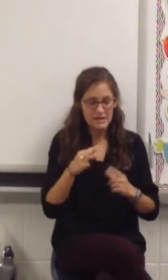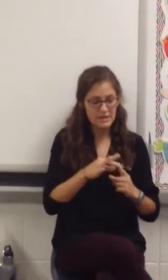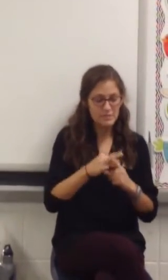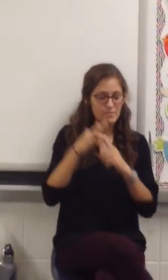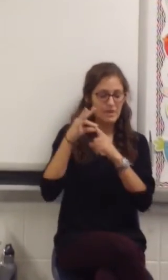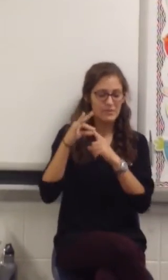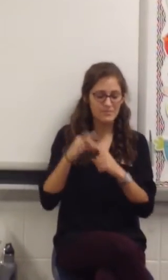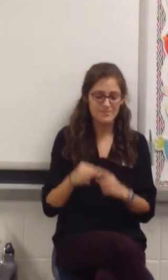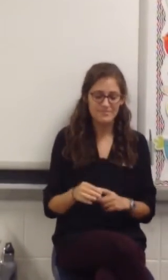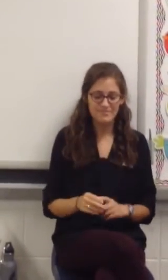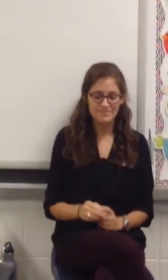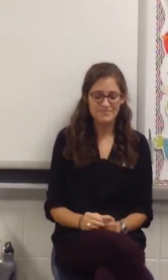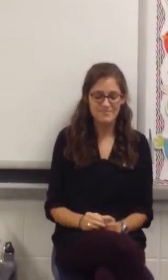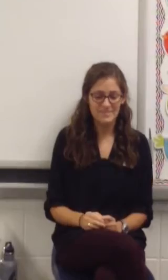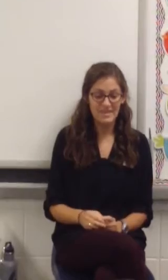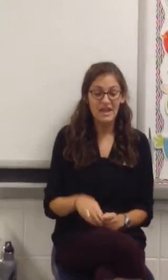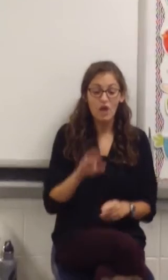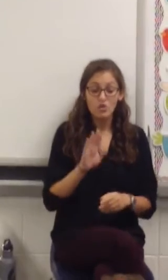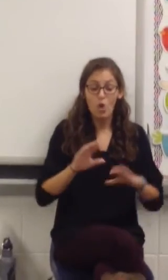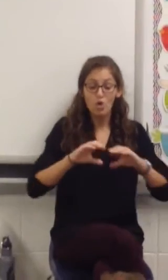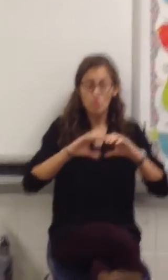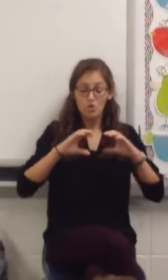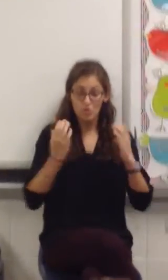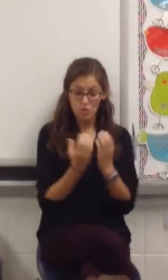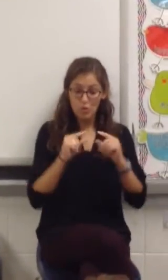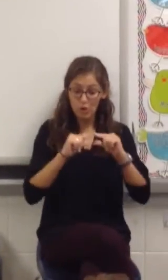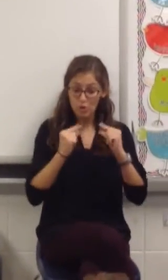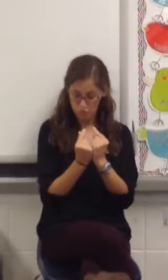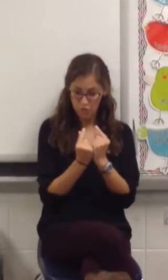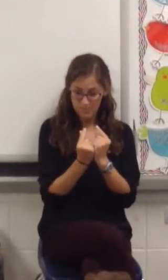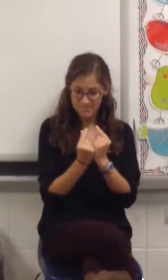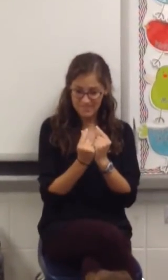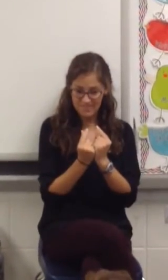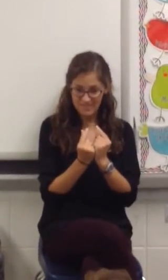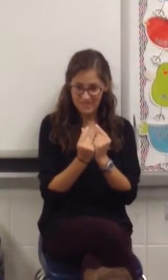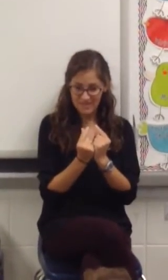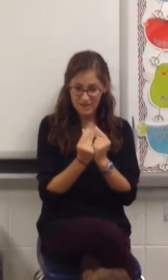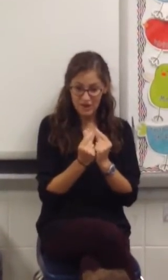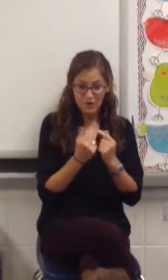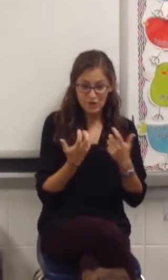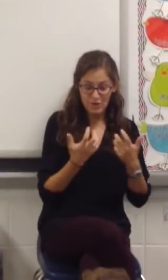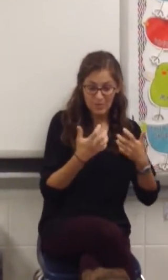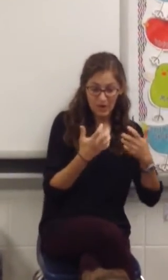So we have to decide as a group how we're going to write it. Decide with your partner how you're going to write it.